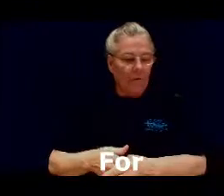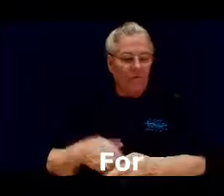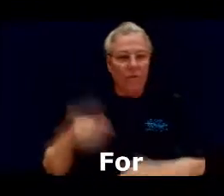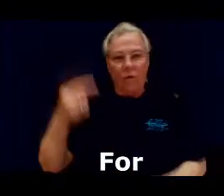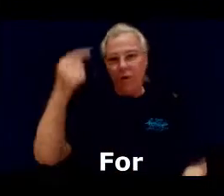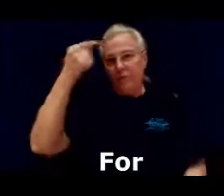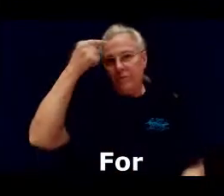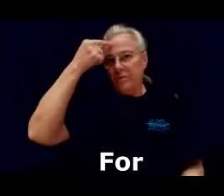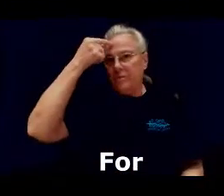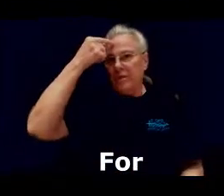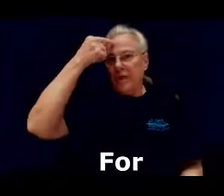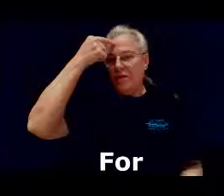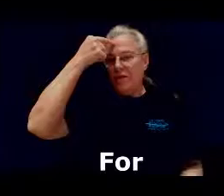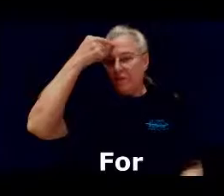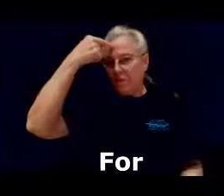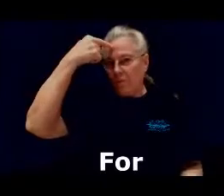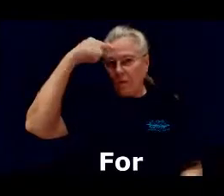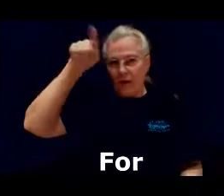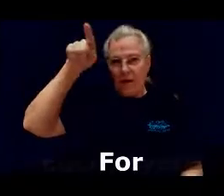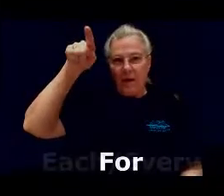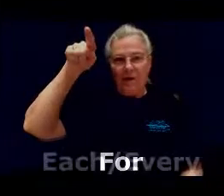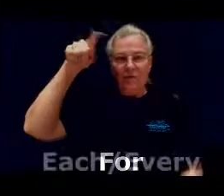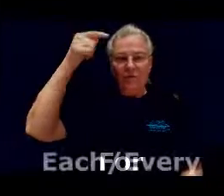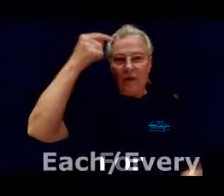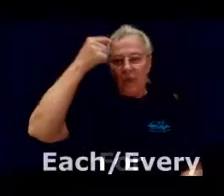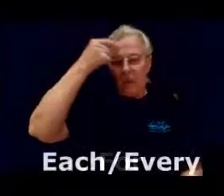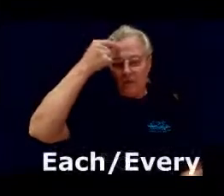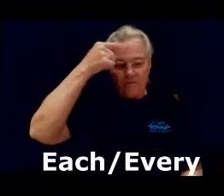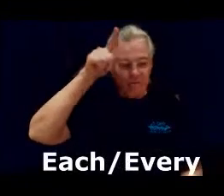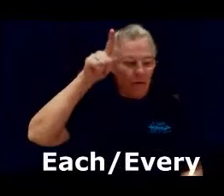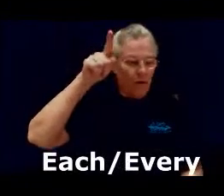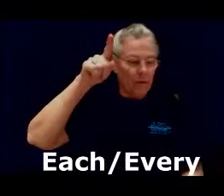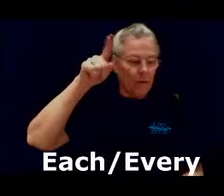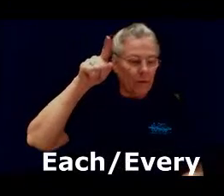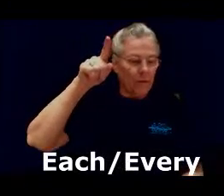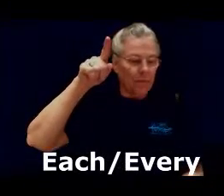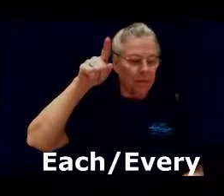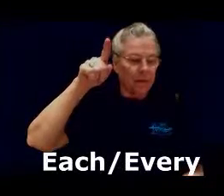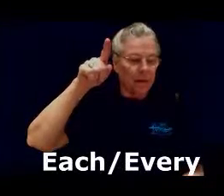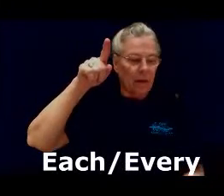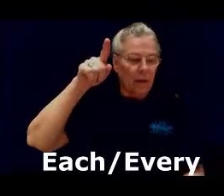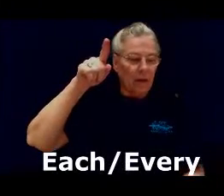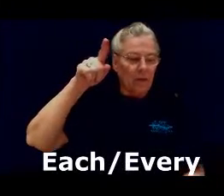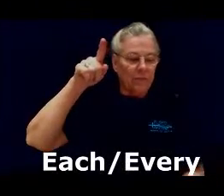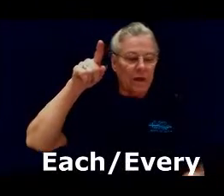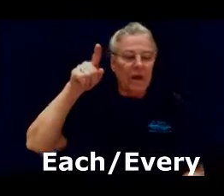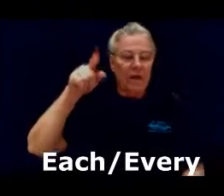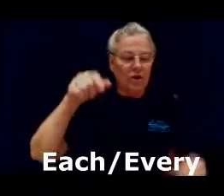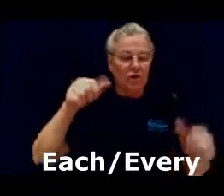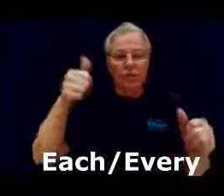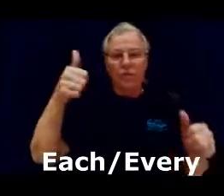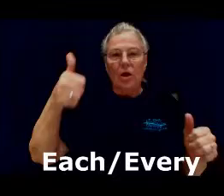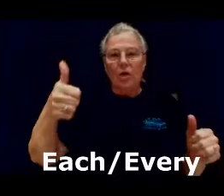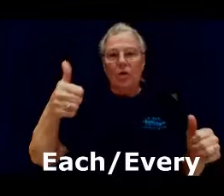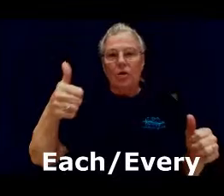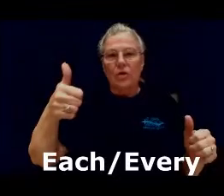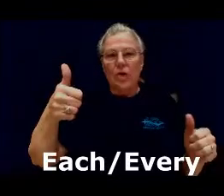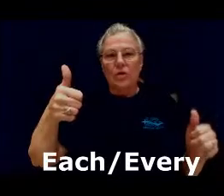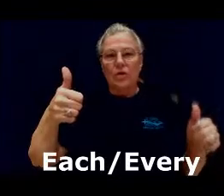for take it from your forehead and just flip out for each your dominant